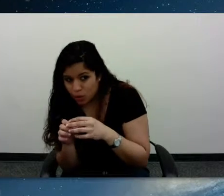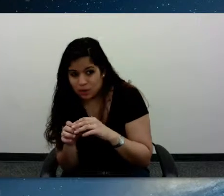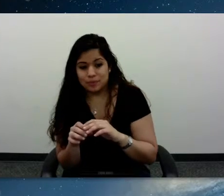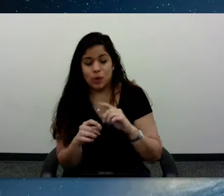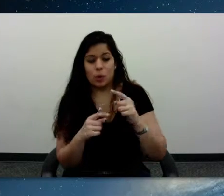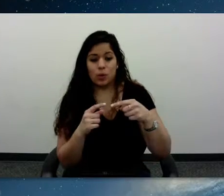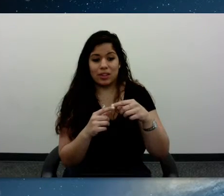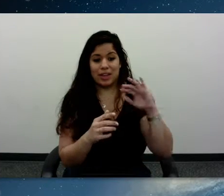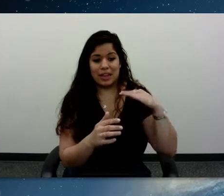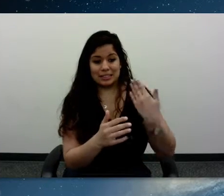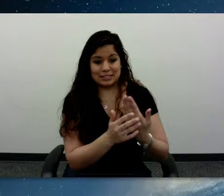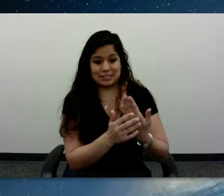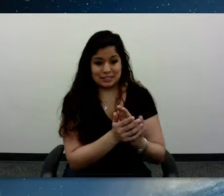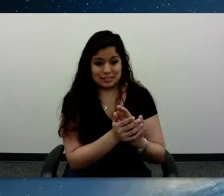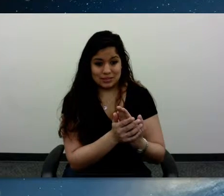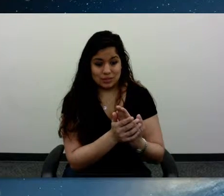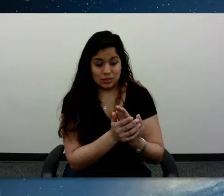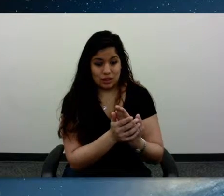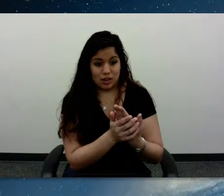AED arrives,